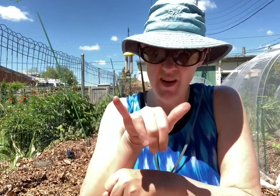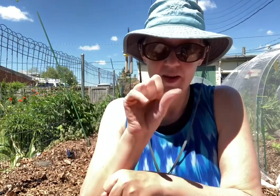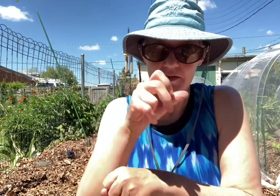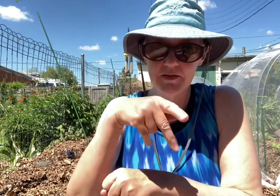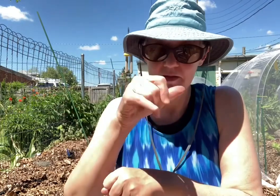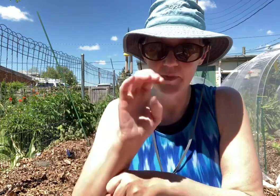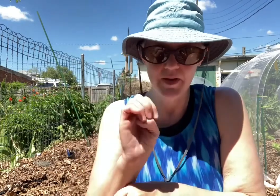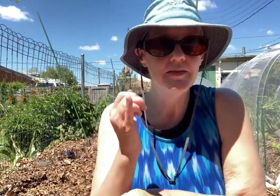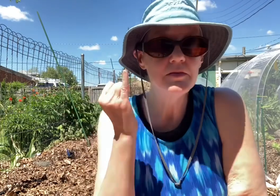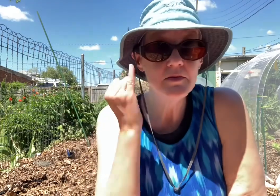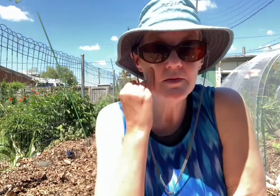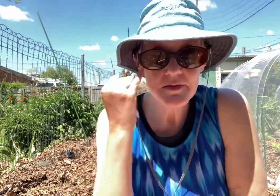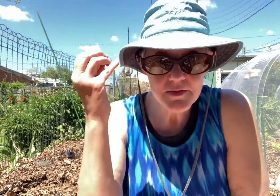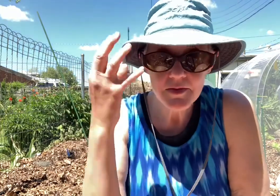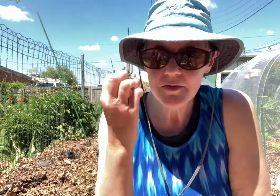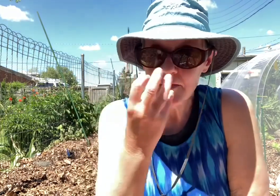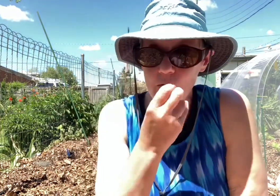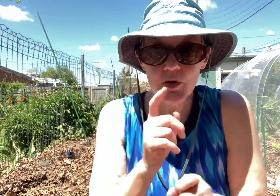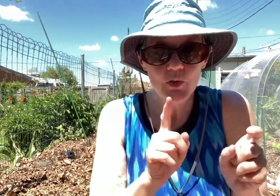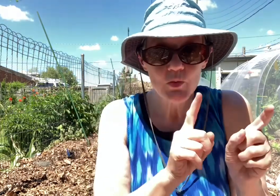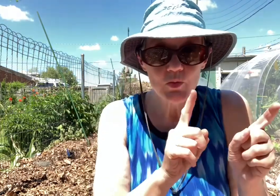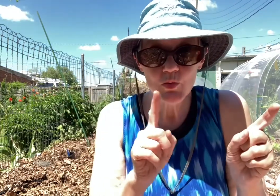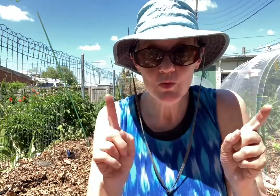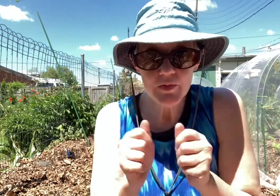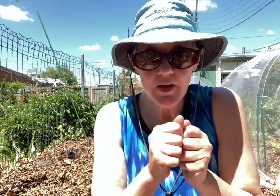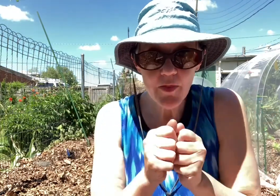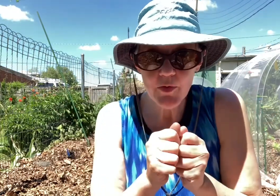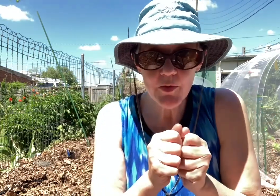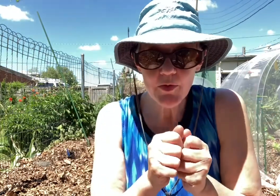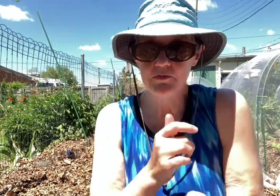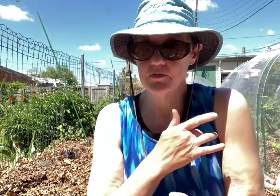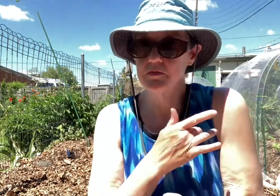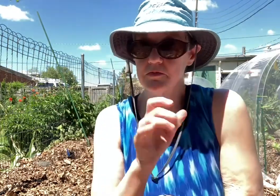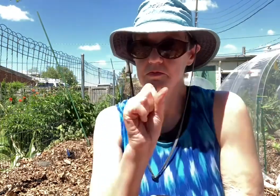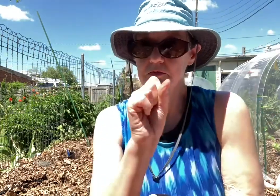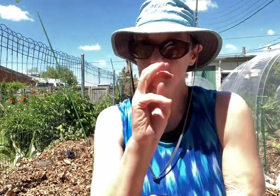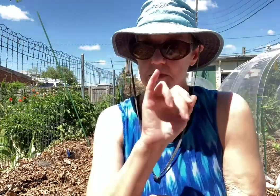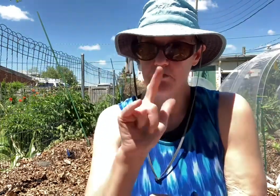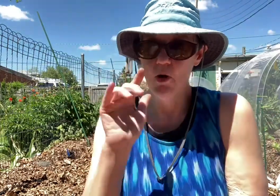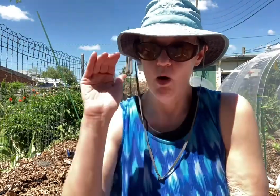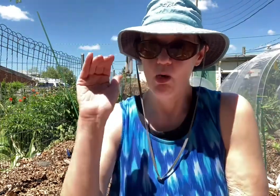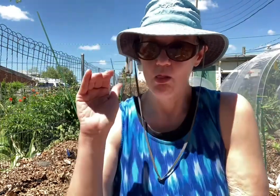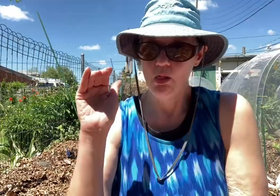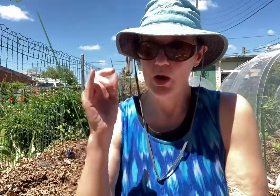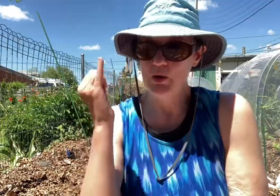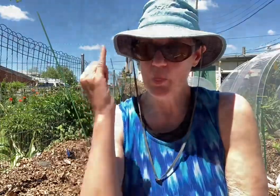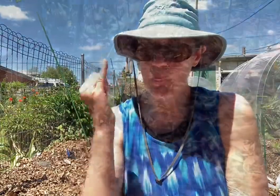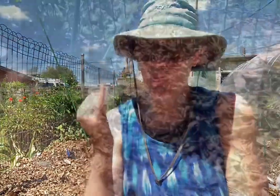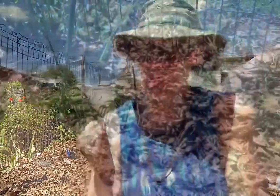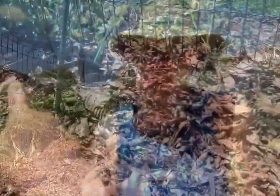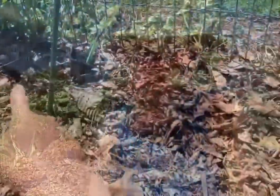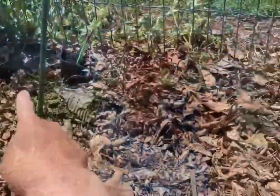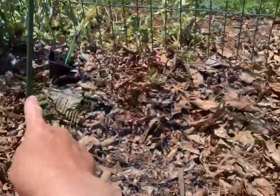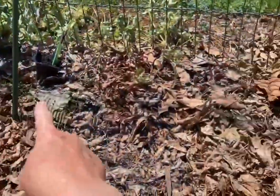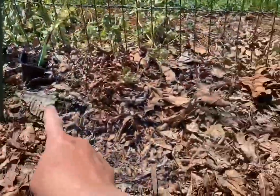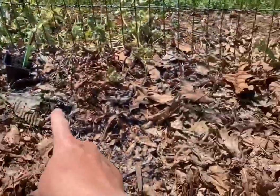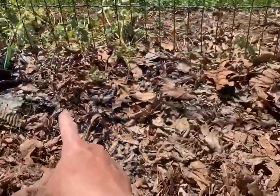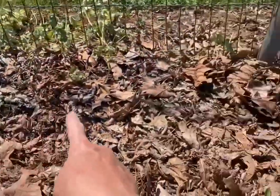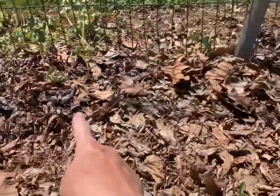will fill up that whole space. If you plant your sunflowers close together, they're going to be small